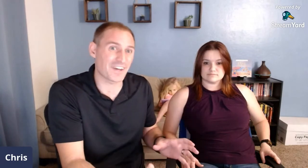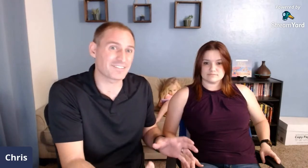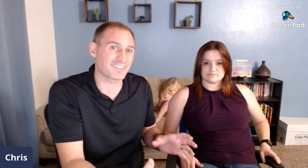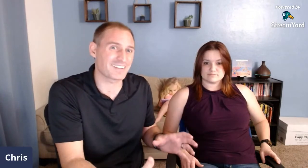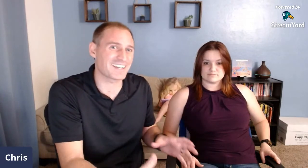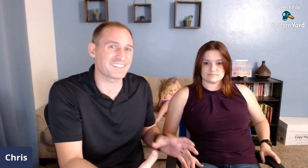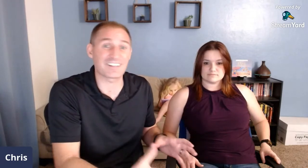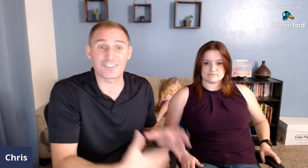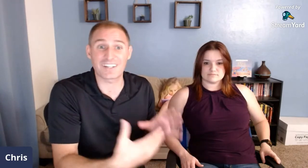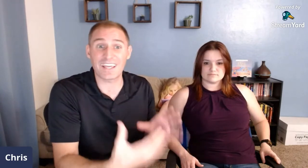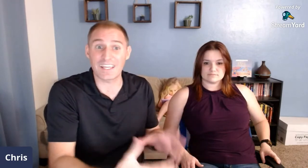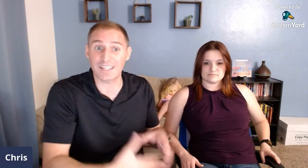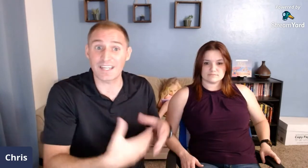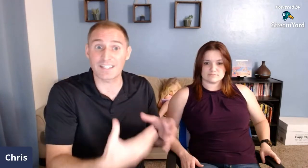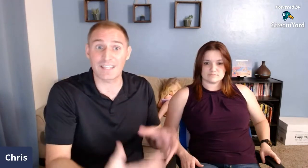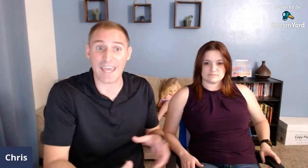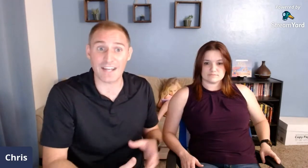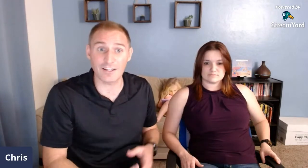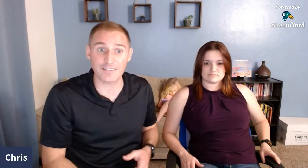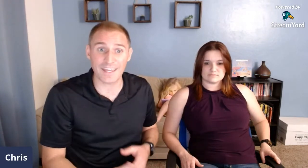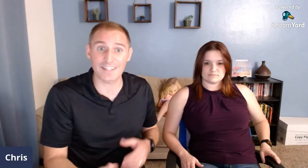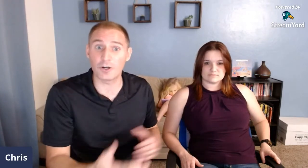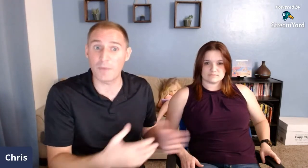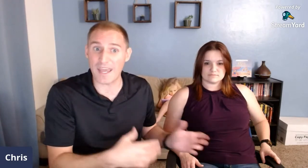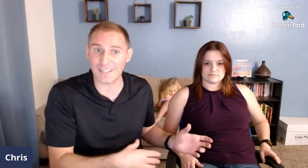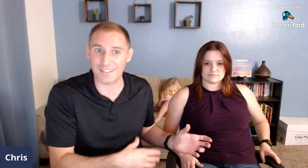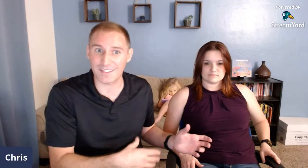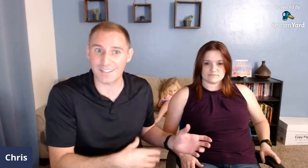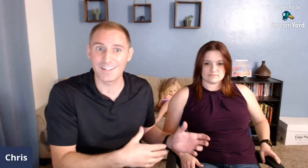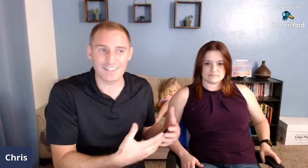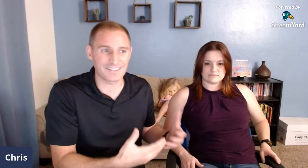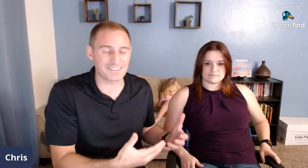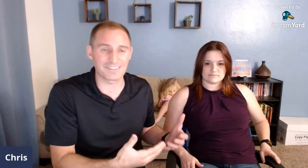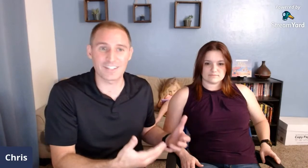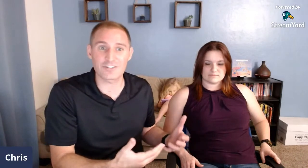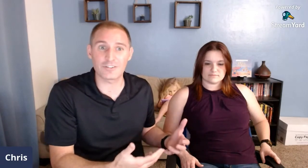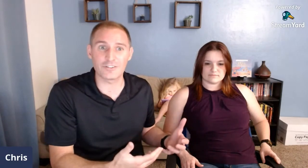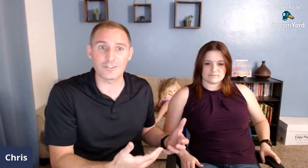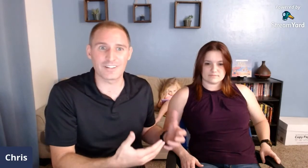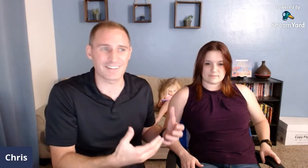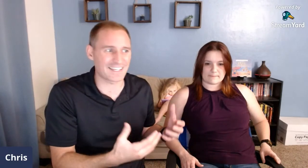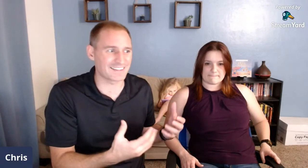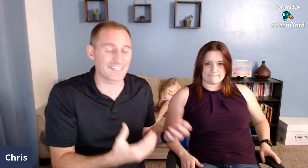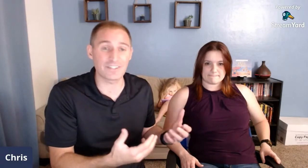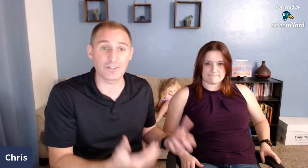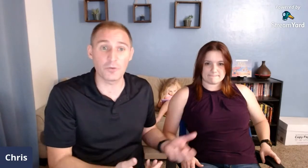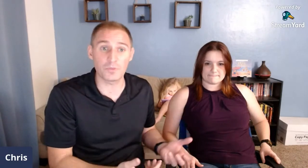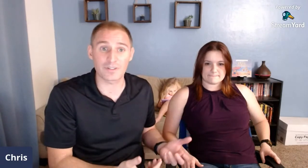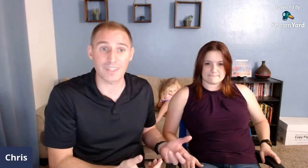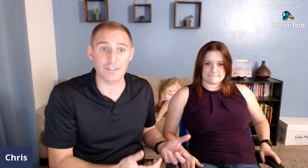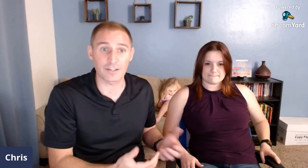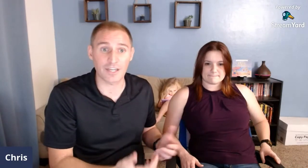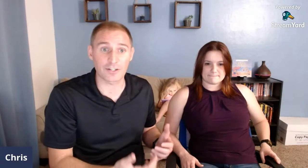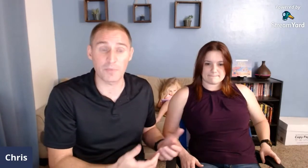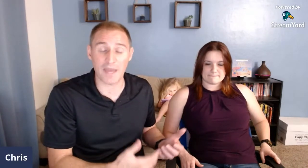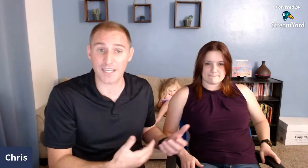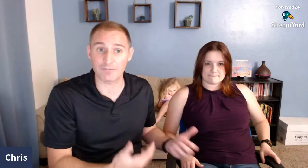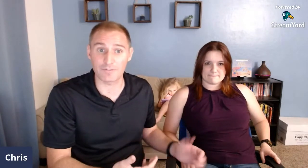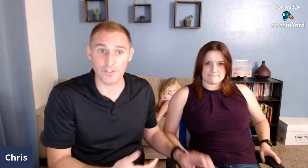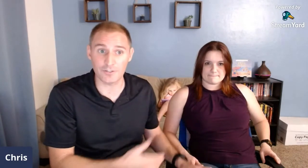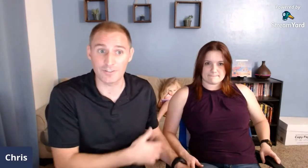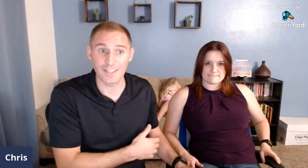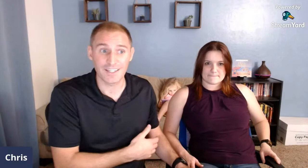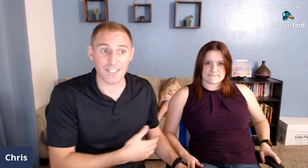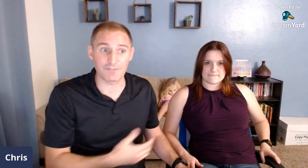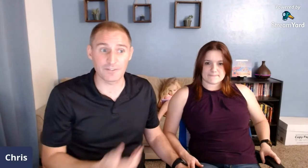These are the 5 signs I learned today, and kind of catalog that and go back, and it's this digital like living notebook that you can kind of go back